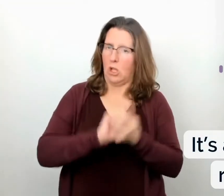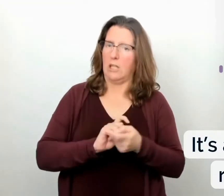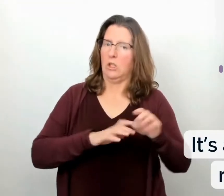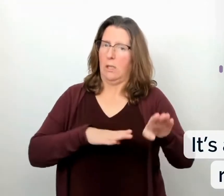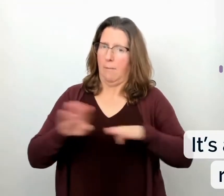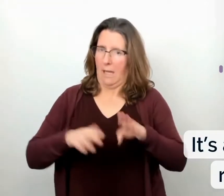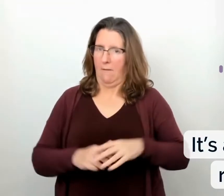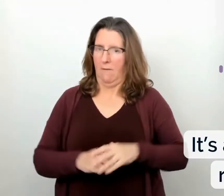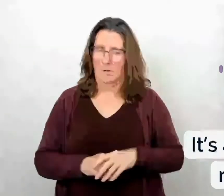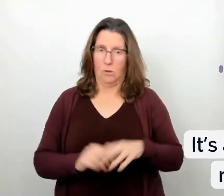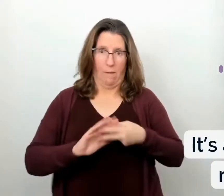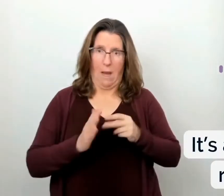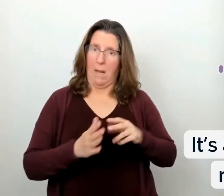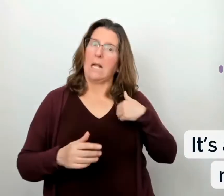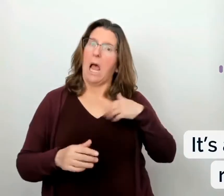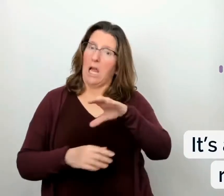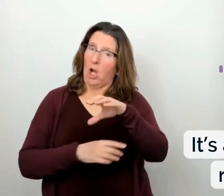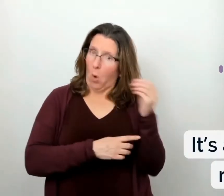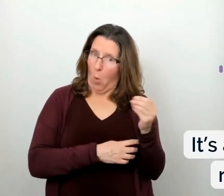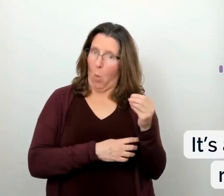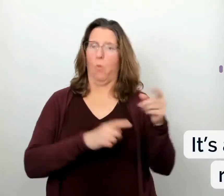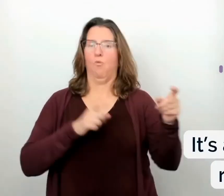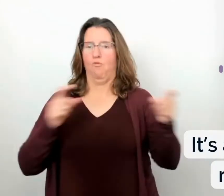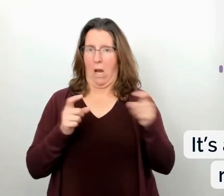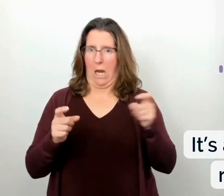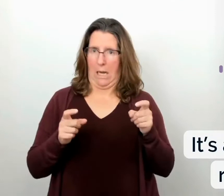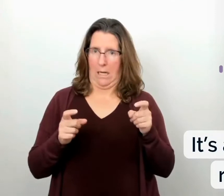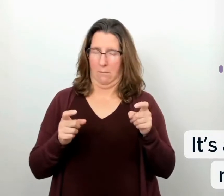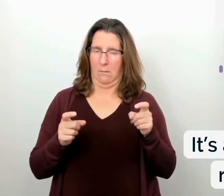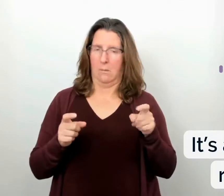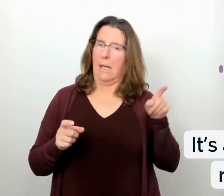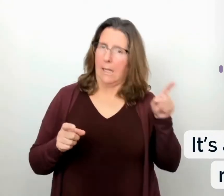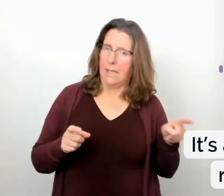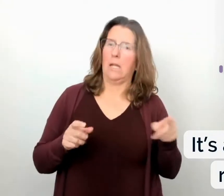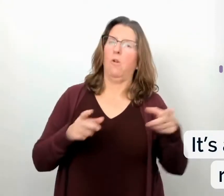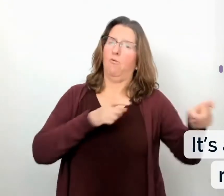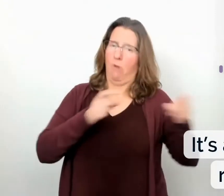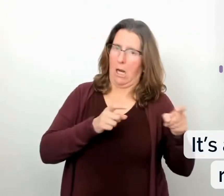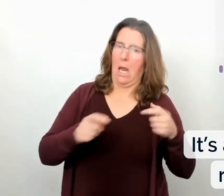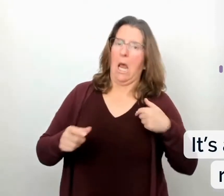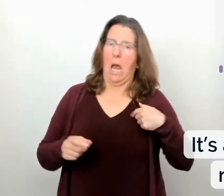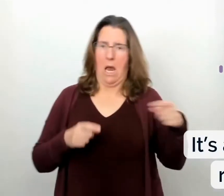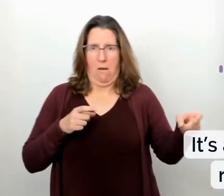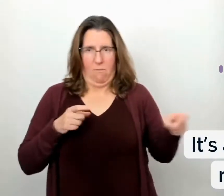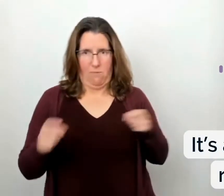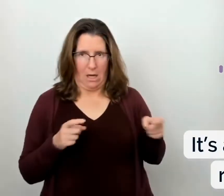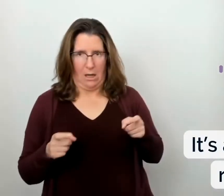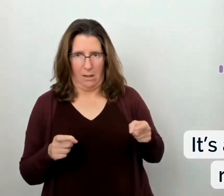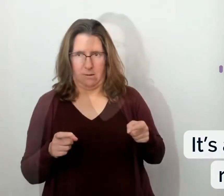his behavior. That's co-regulation. He had a role and I had a role in regulating his